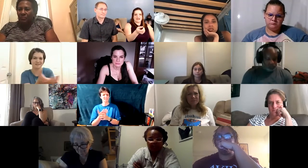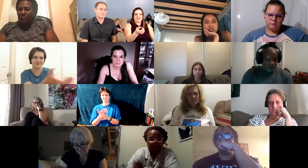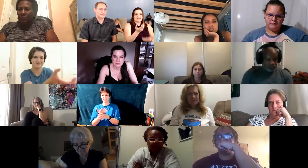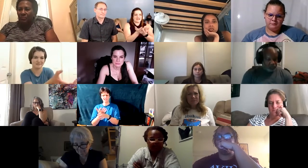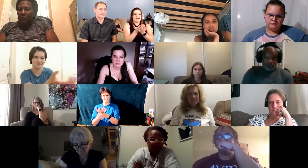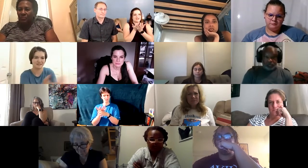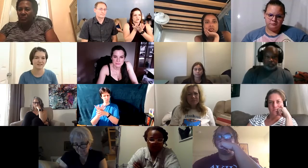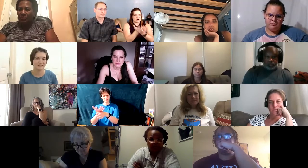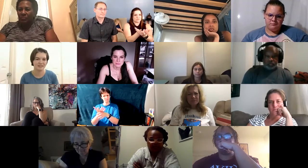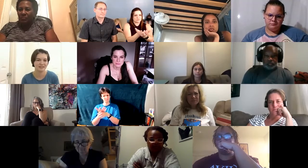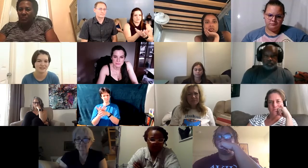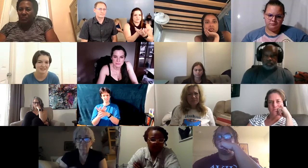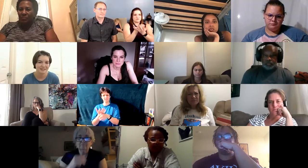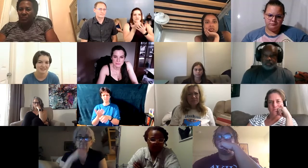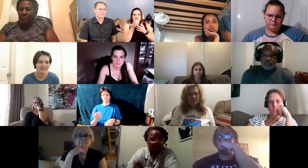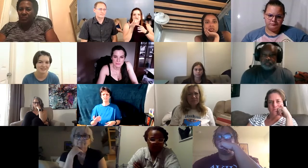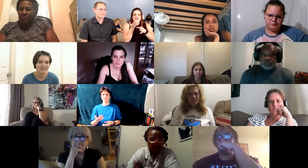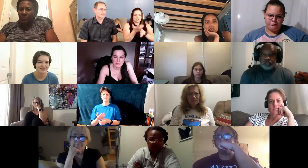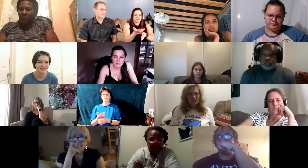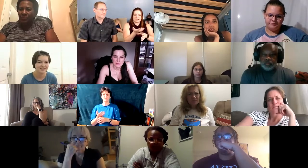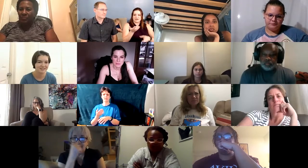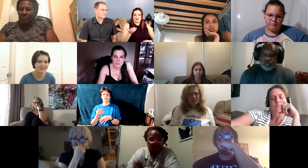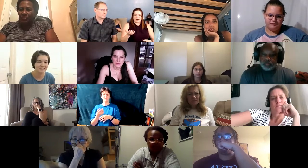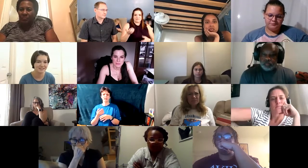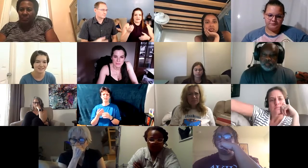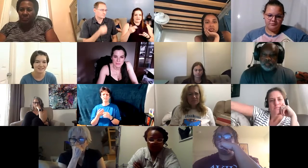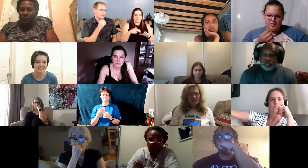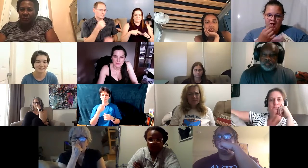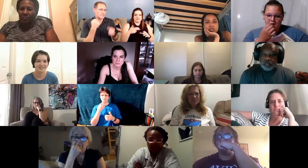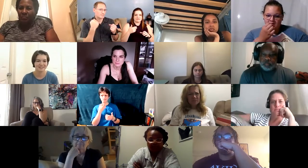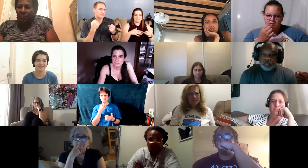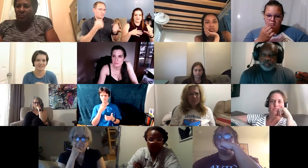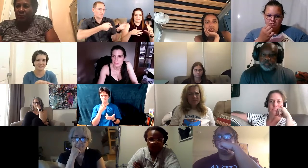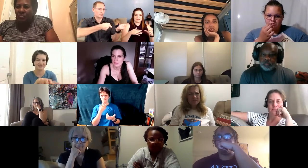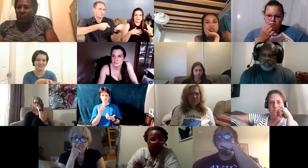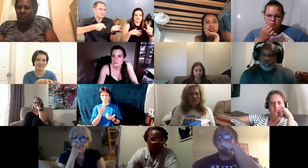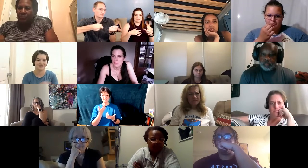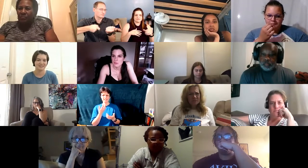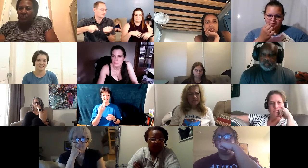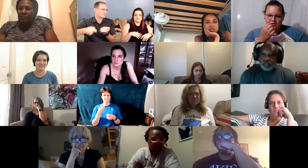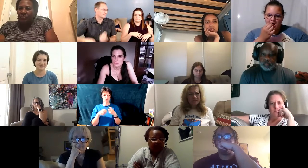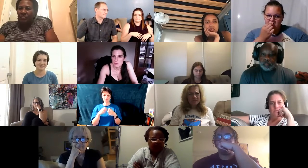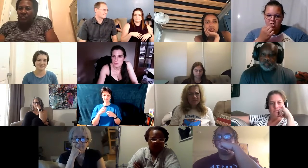Okay, right? Yeah. Carpool. I know. I'm like. Is that like carpool